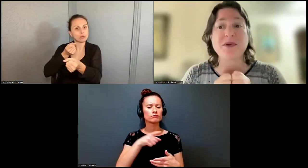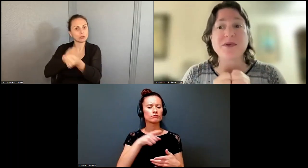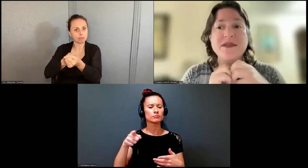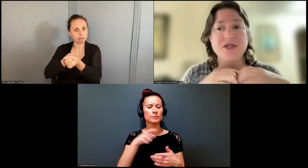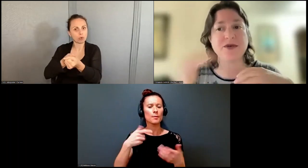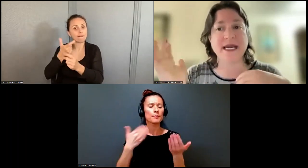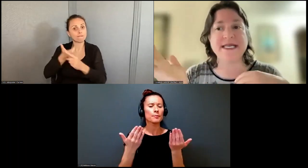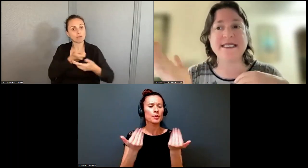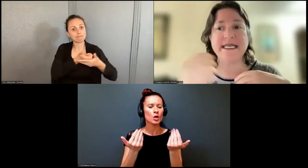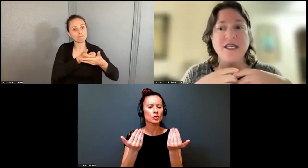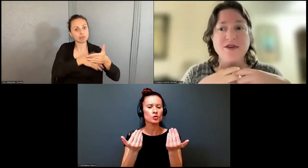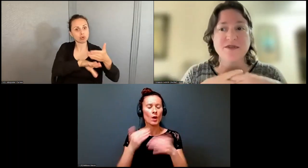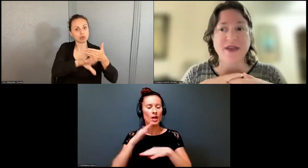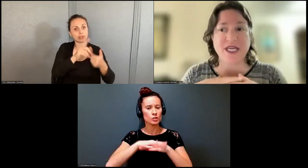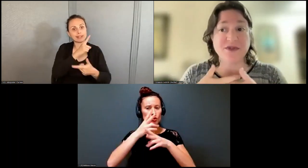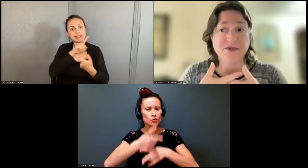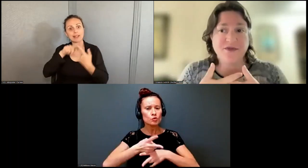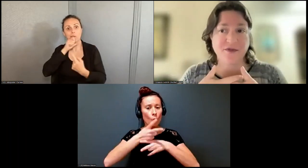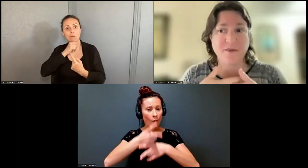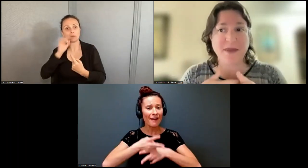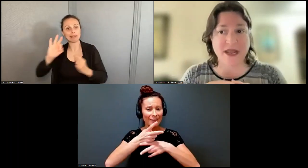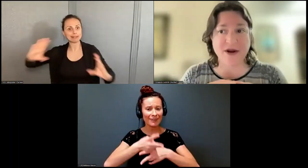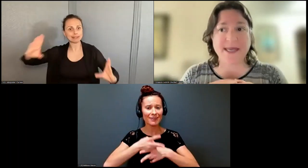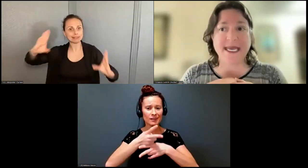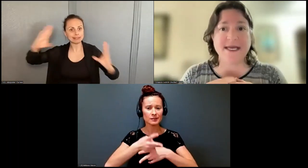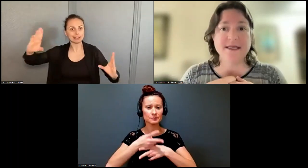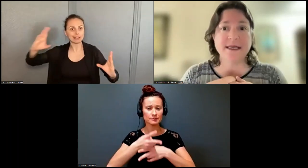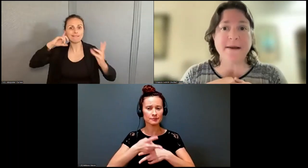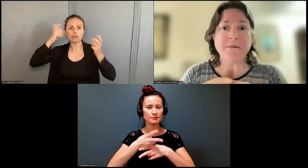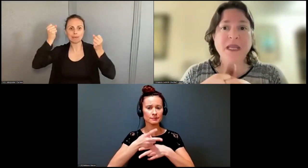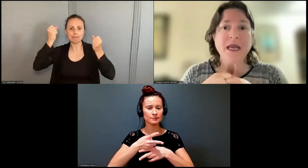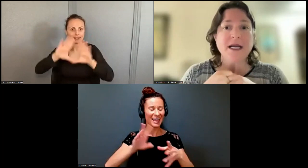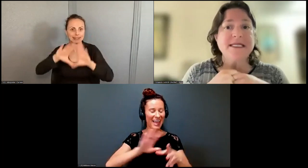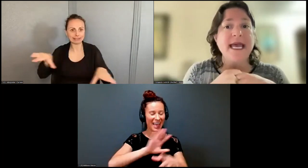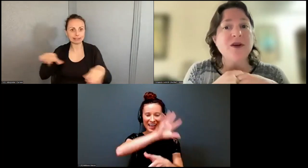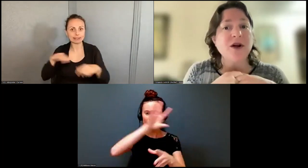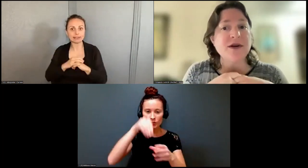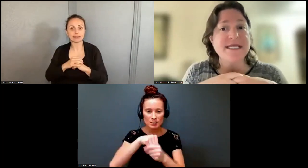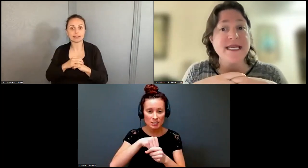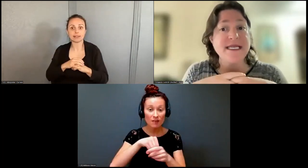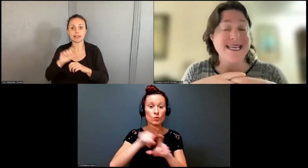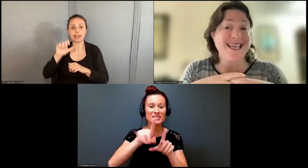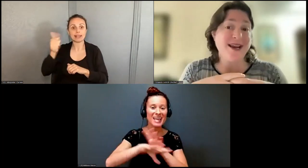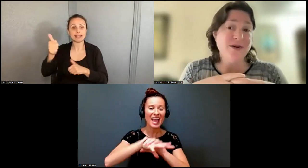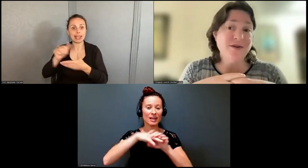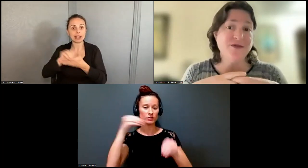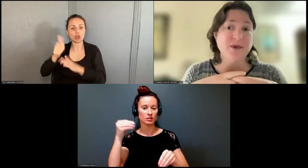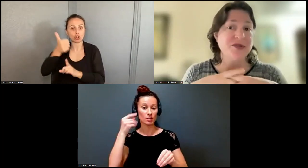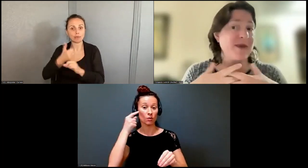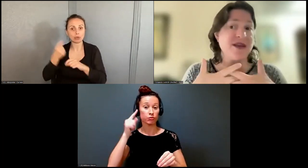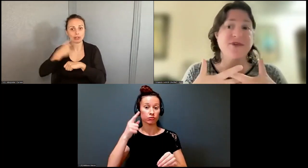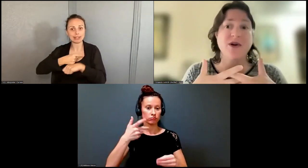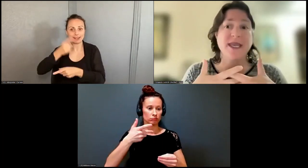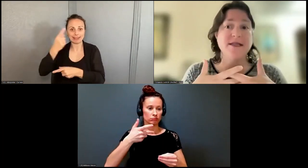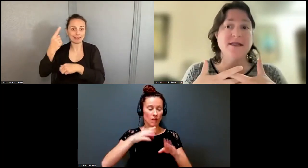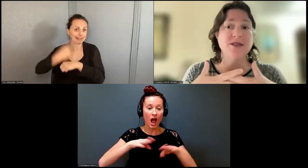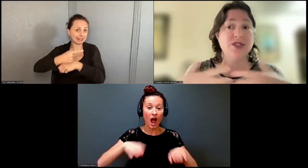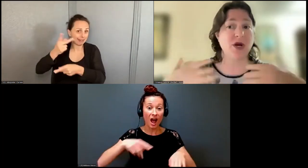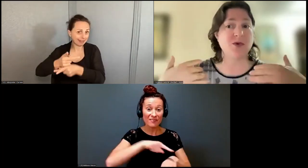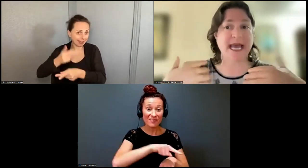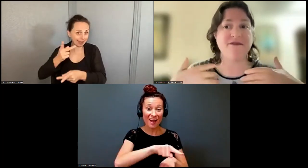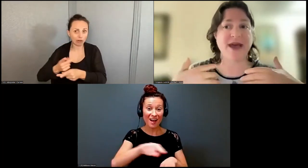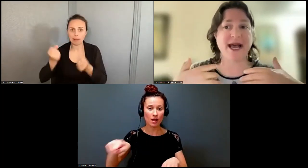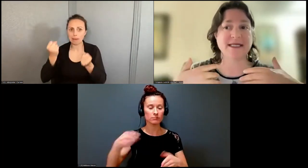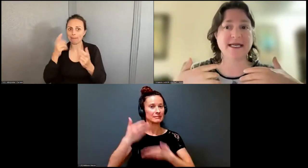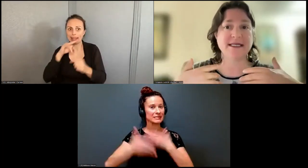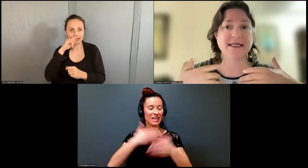from birth to 19 years of age for many of our kids. $10 a day daycare, for which many of our kids